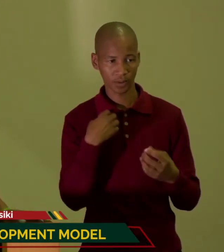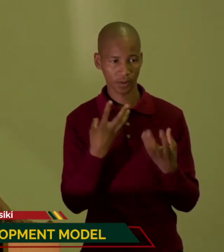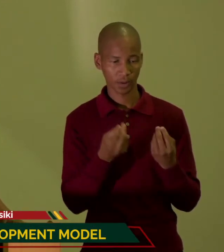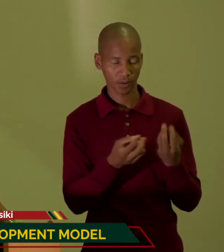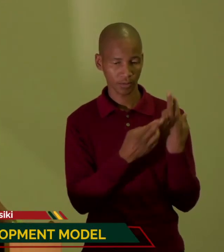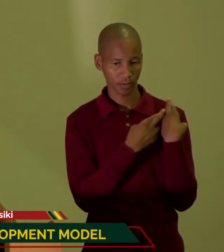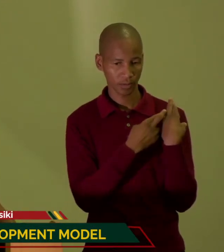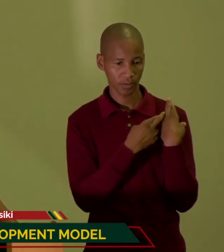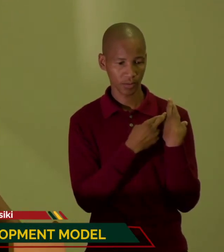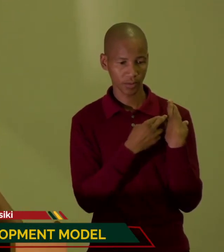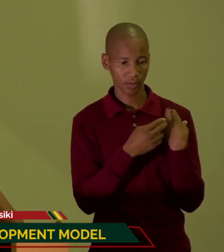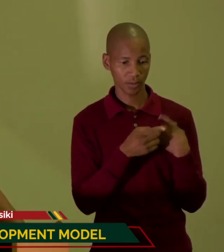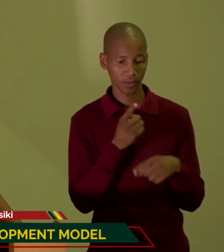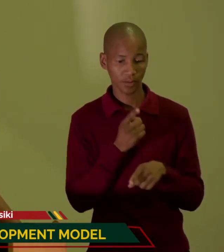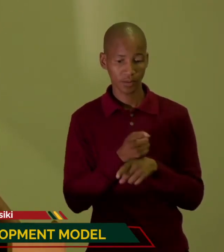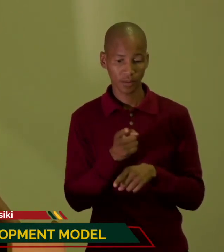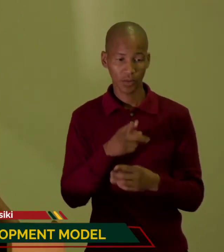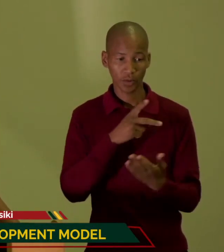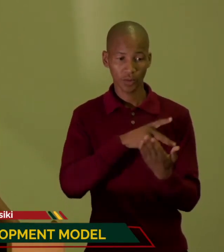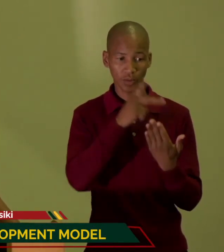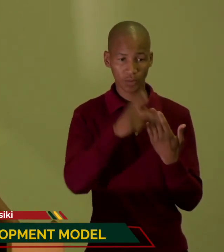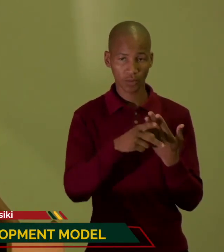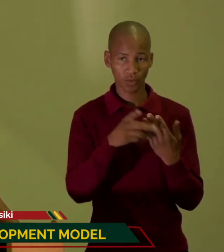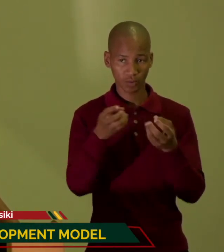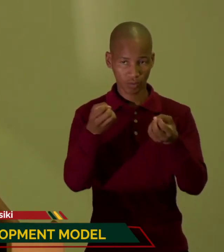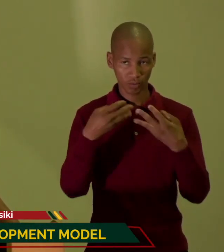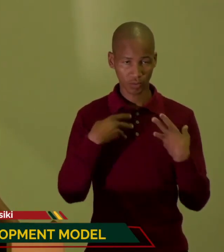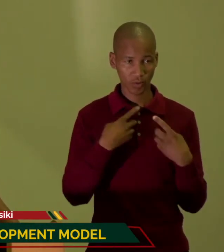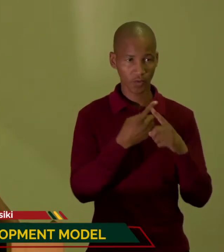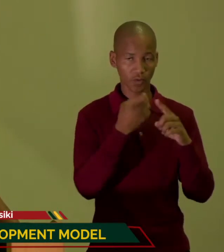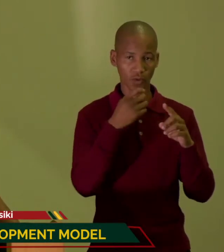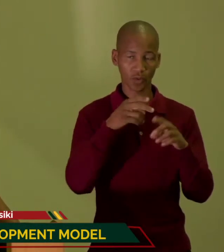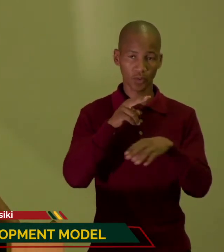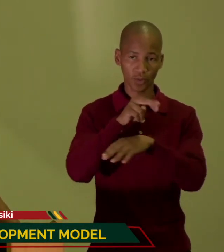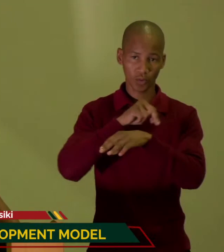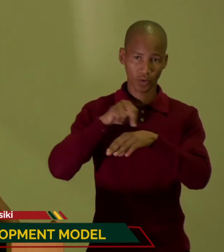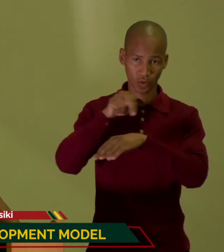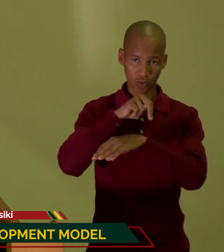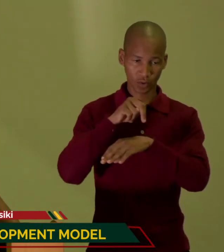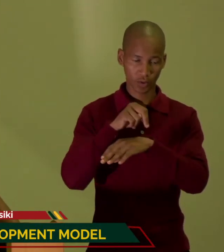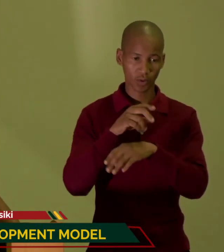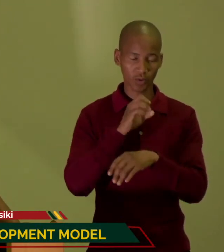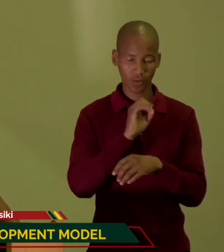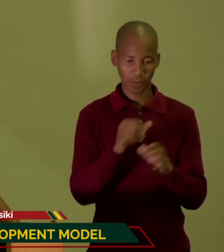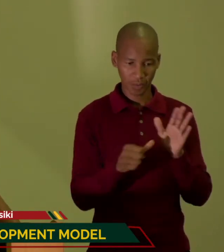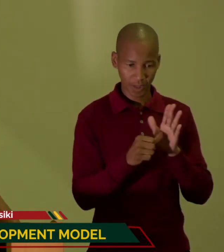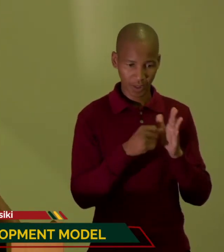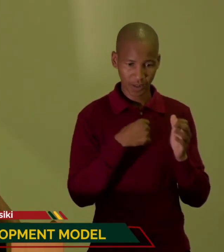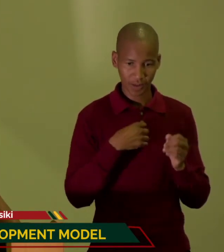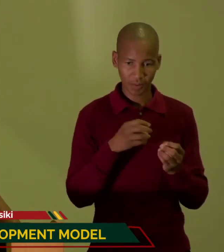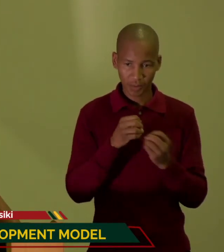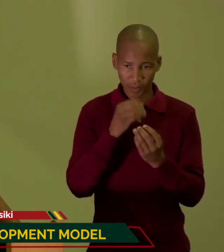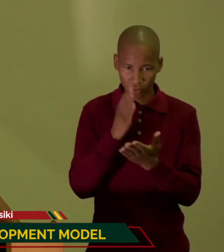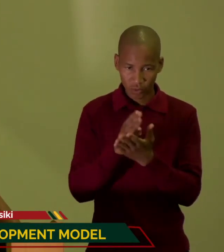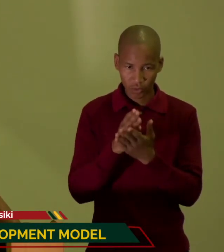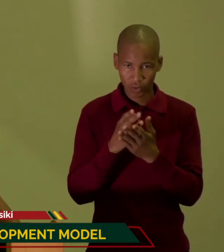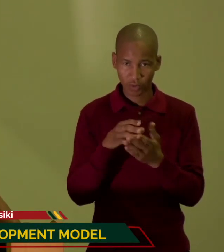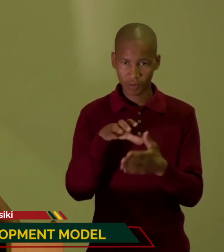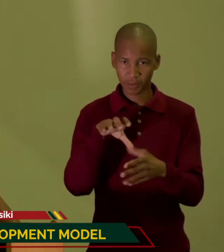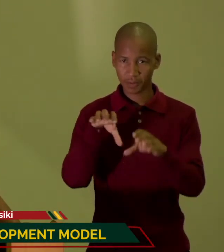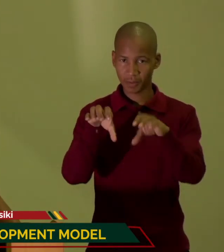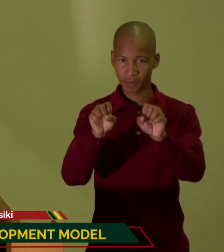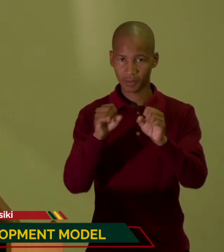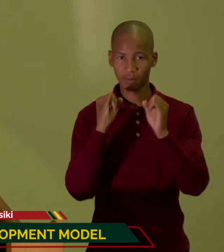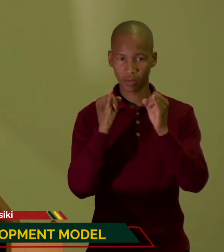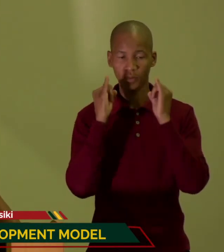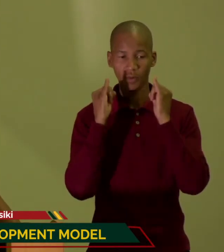these projects that are brought by the national government in our area, we play an oversight to make sure there's nothing